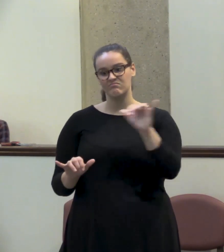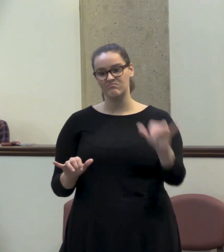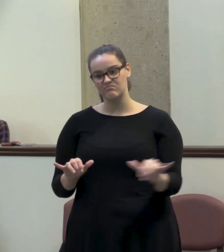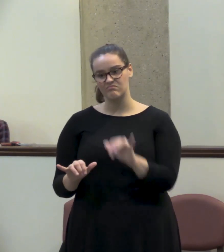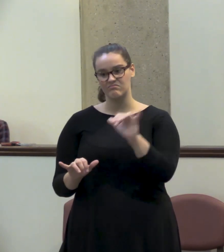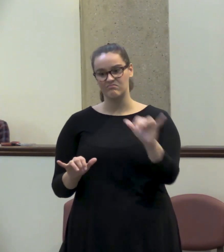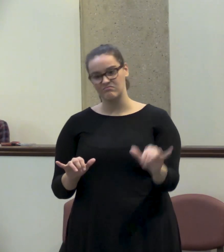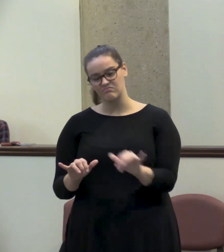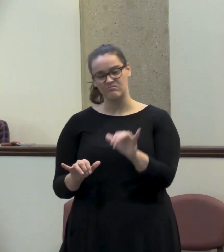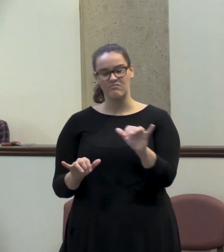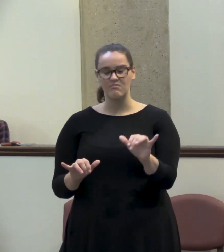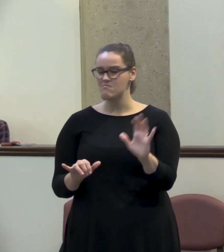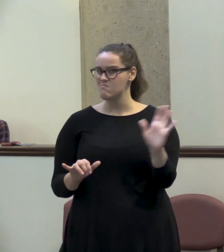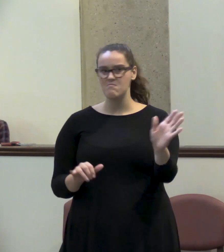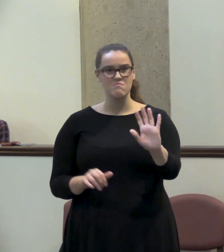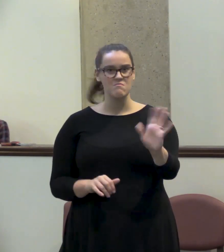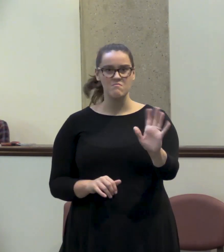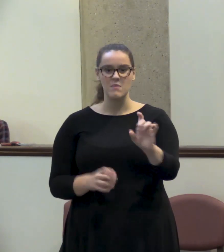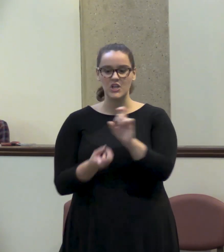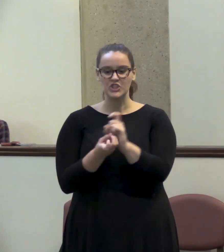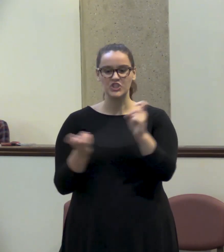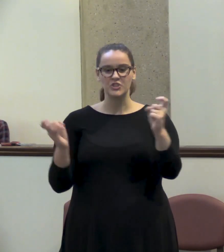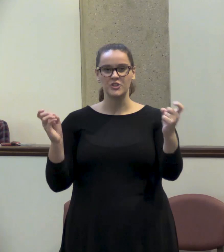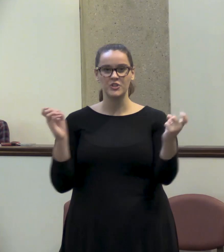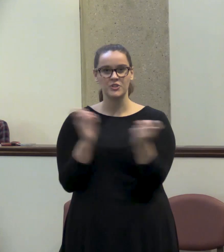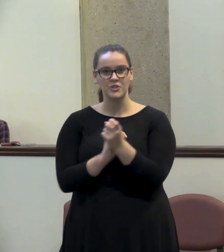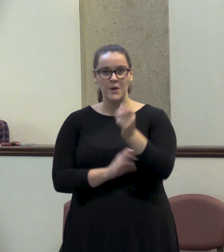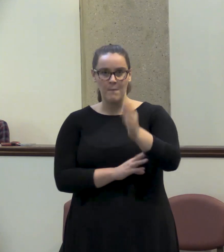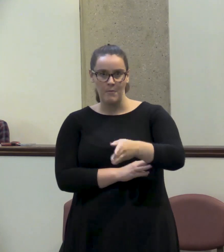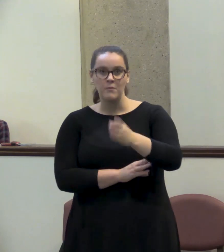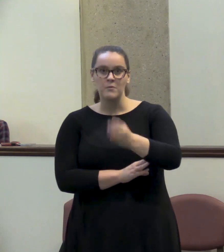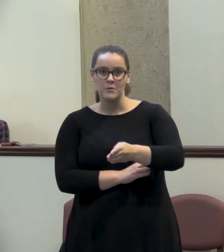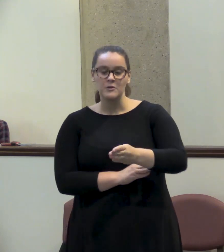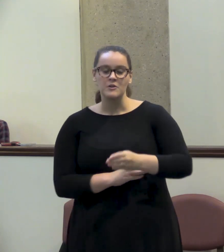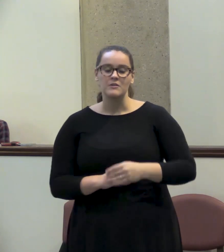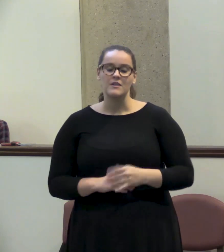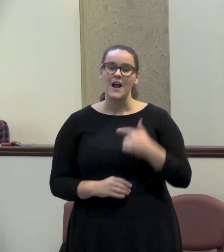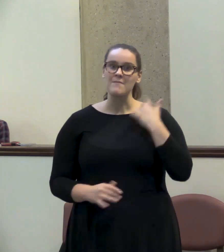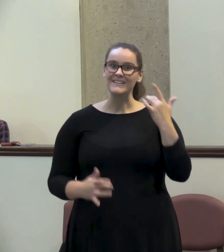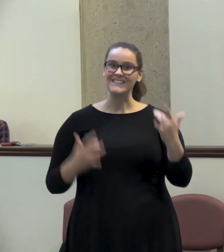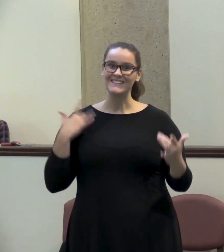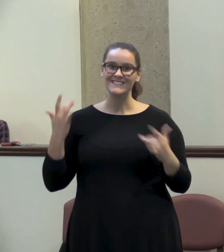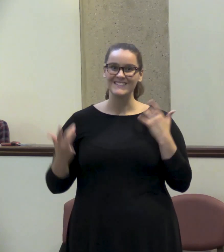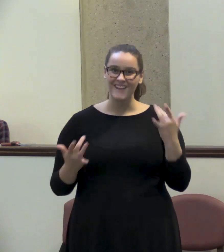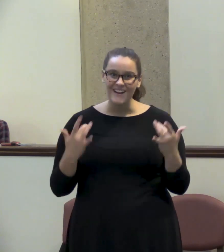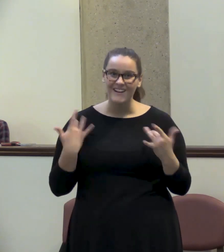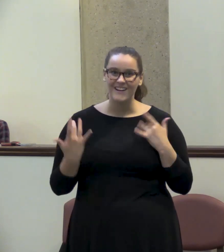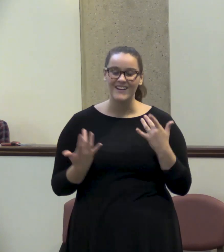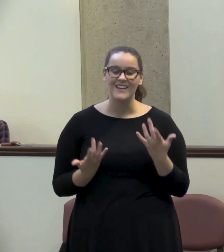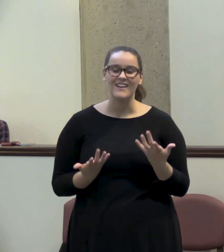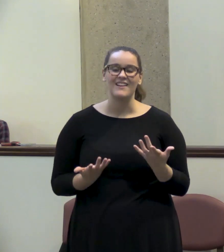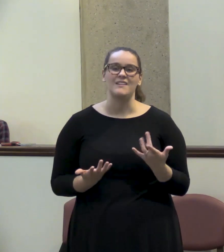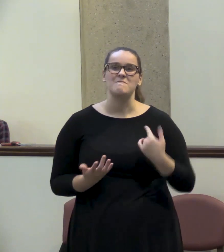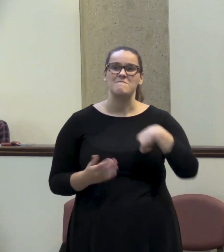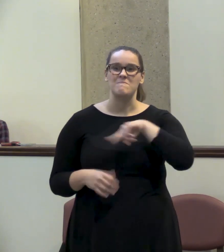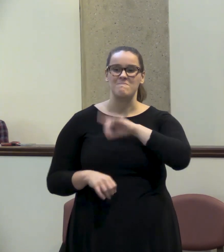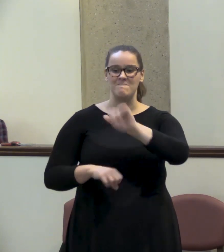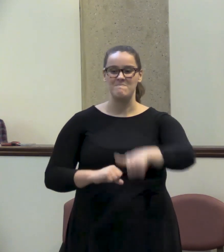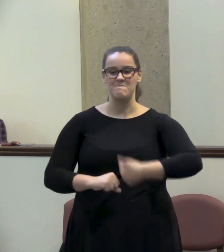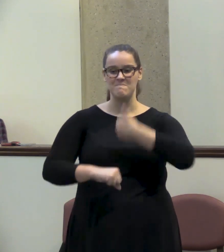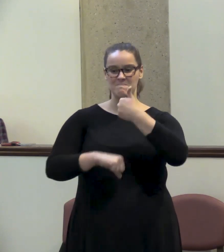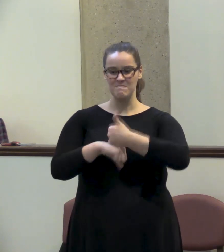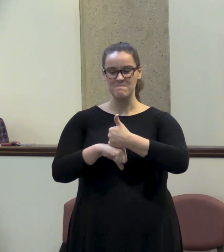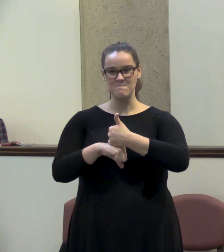our neighborhood and in Baltimore, and seeing a new vision. And I'm excited to say that we're building that, that